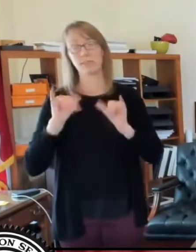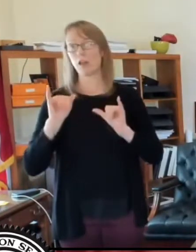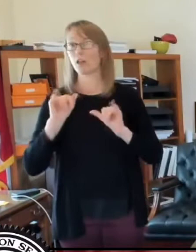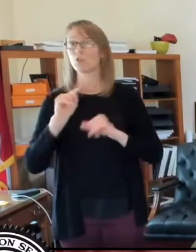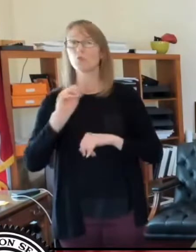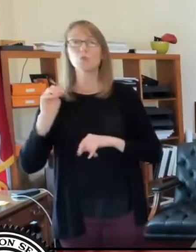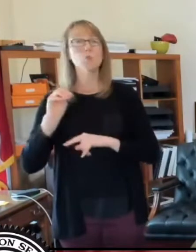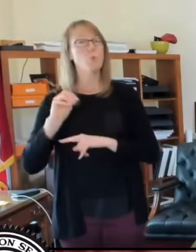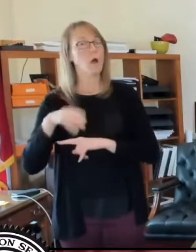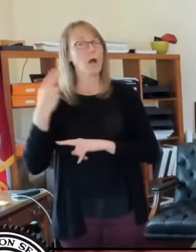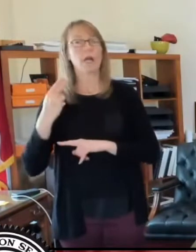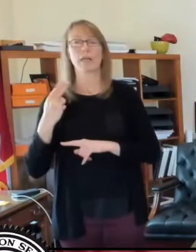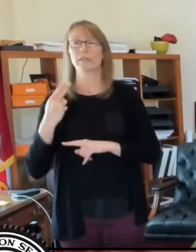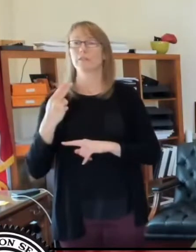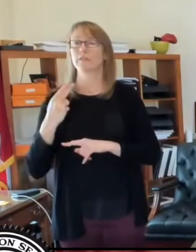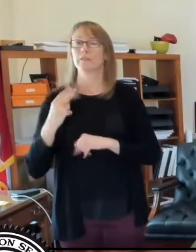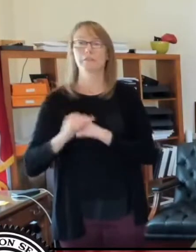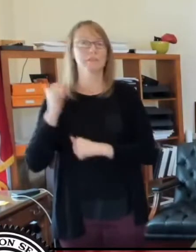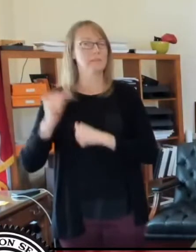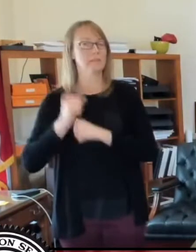please,